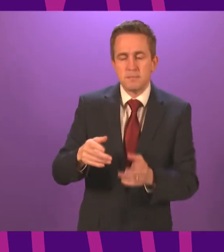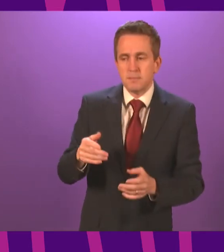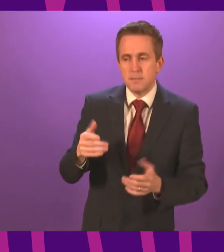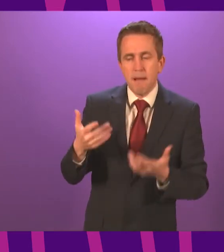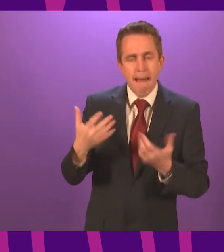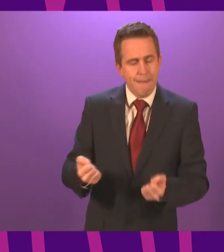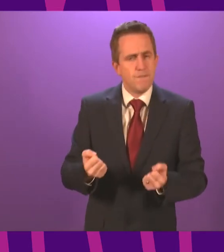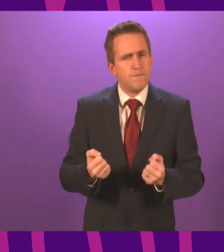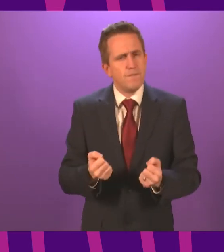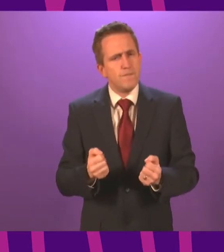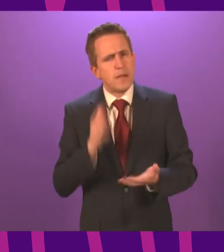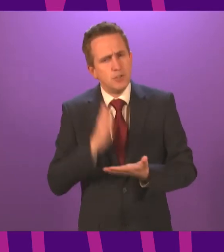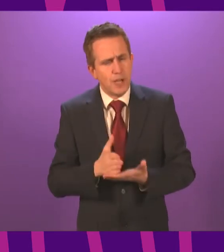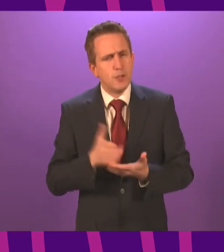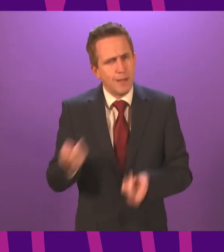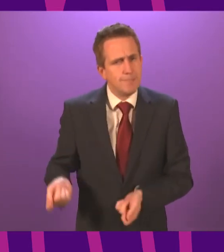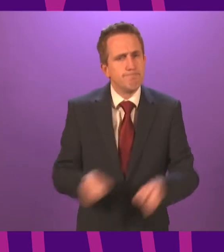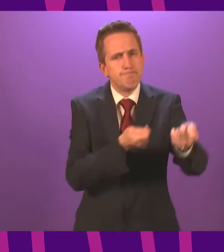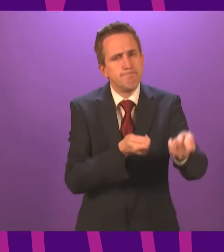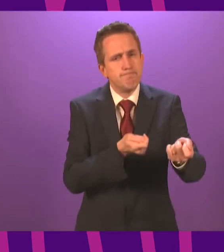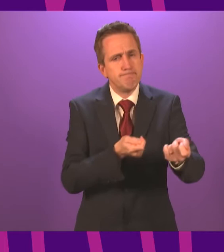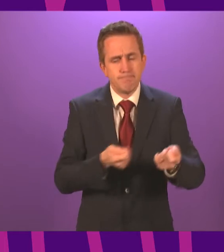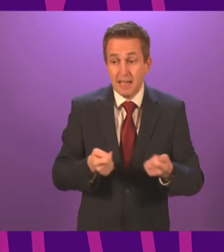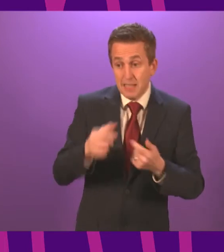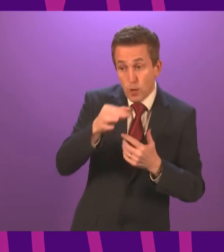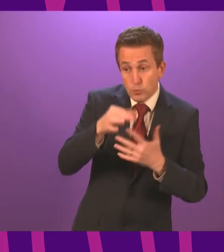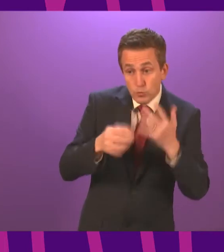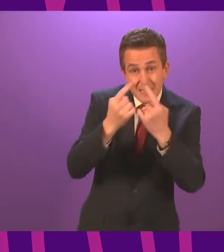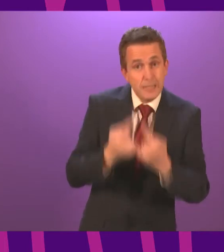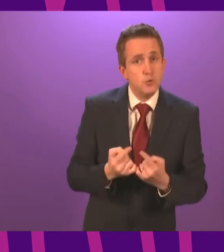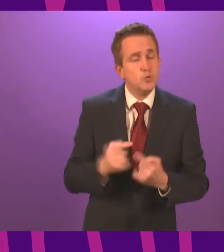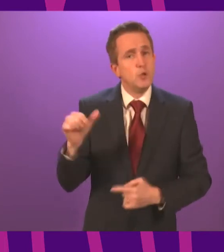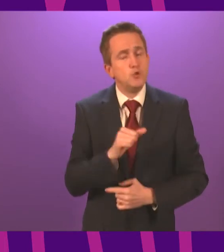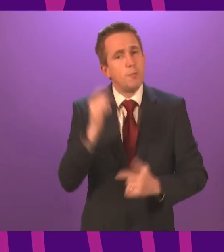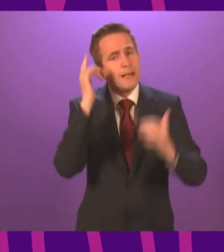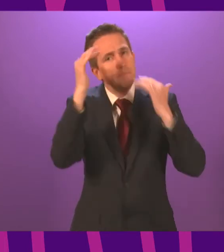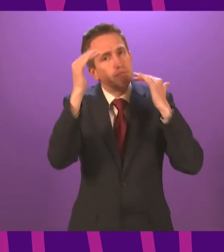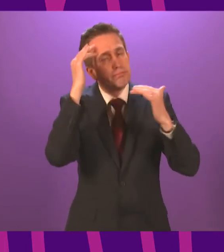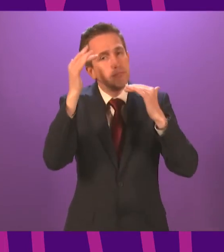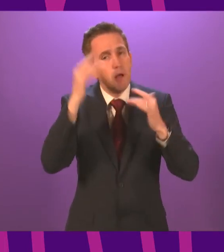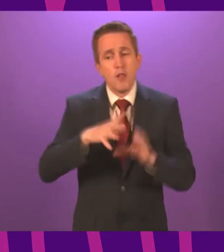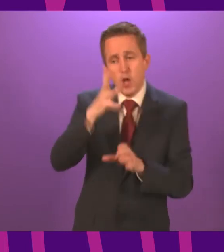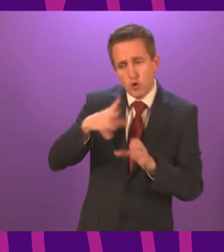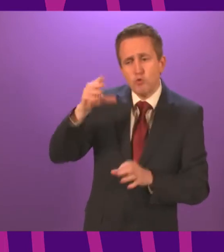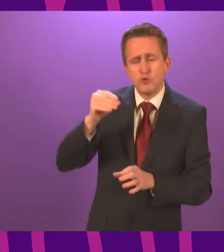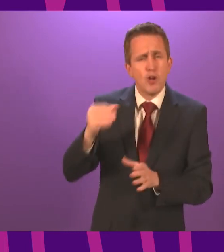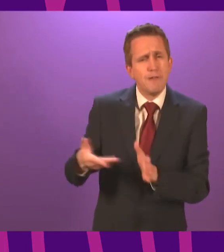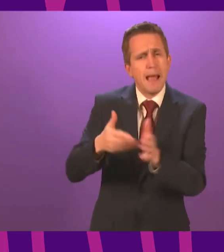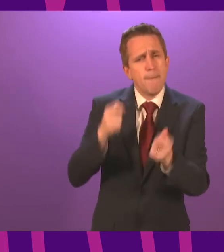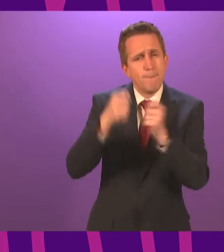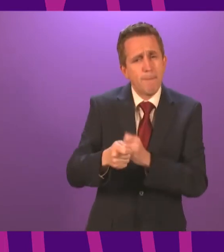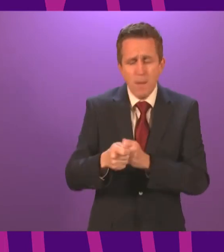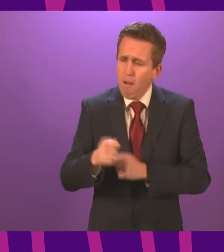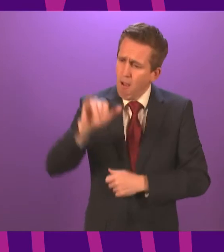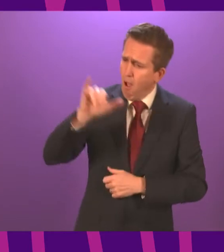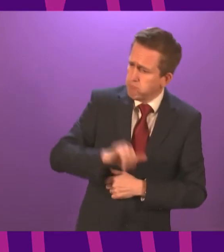concerns to raise and issues that I think are very well worthy airing. The Conservative amendment, I can agree with much in